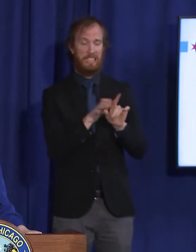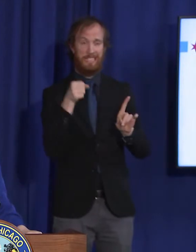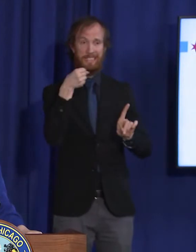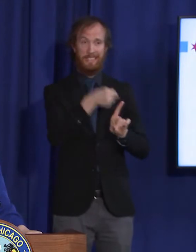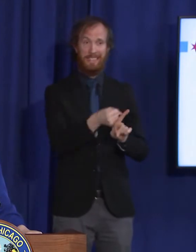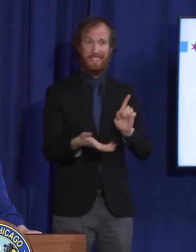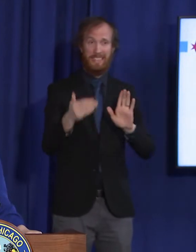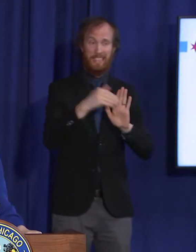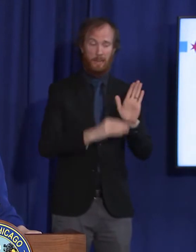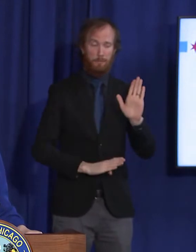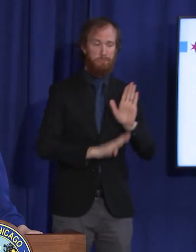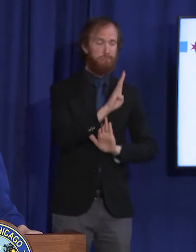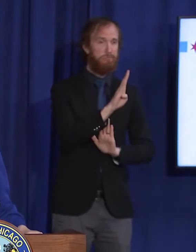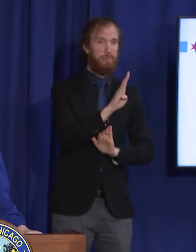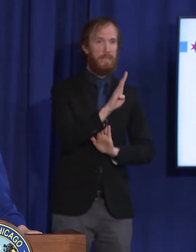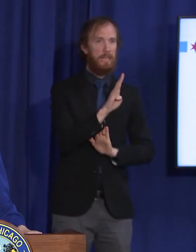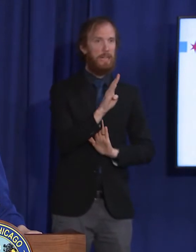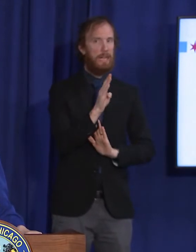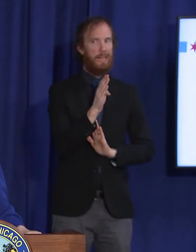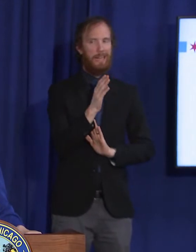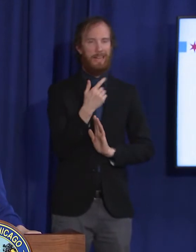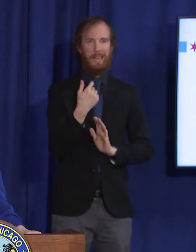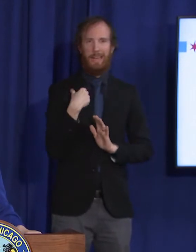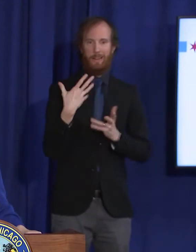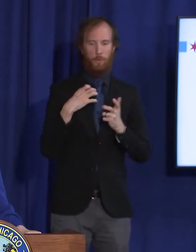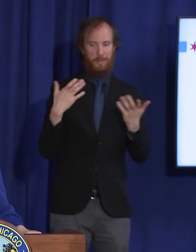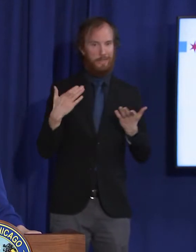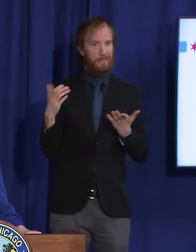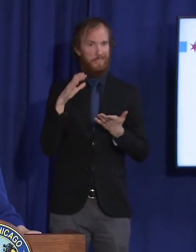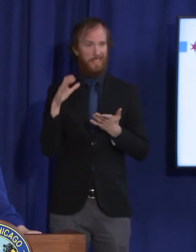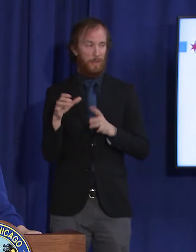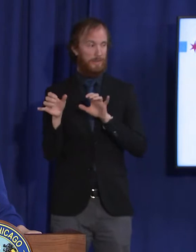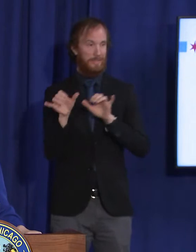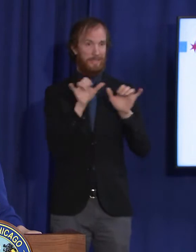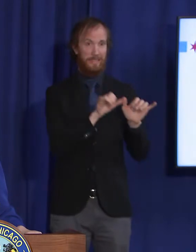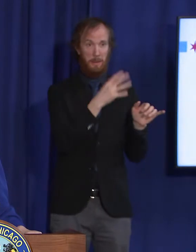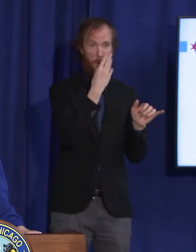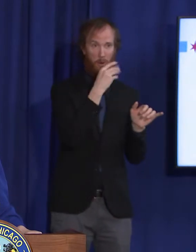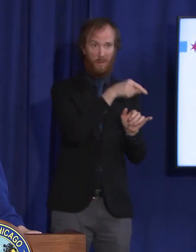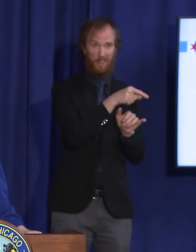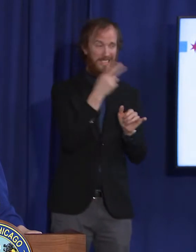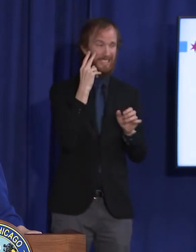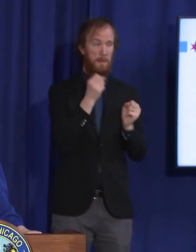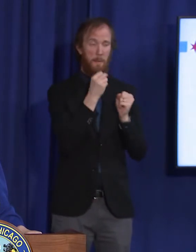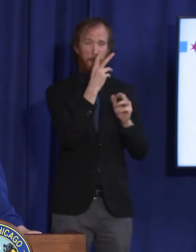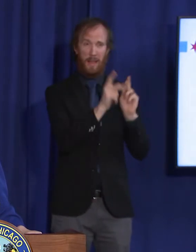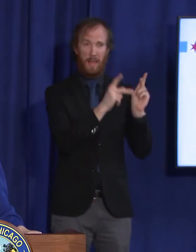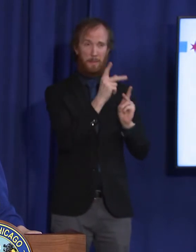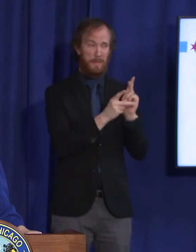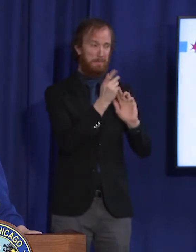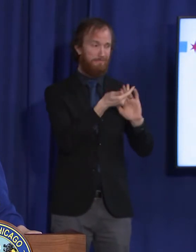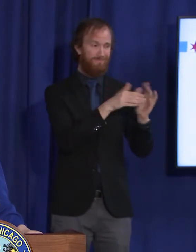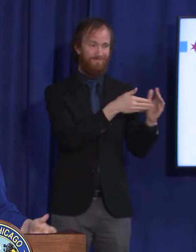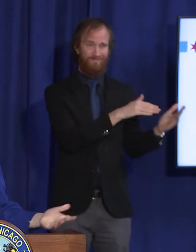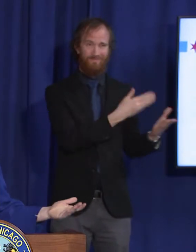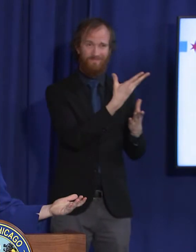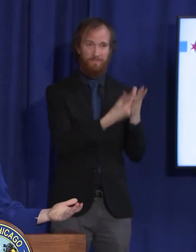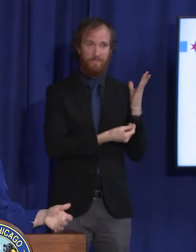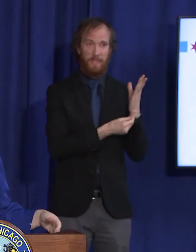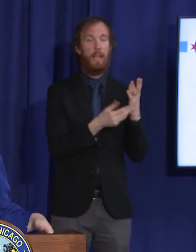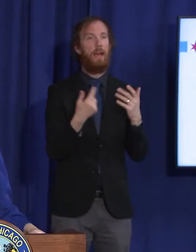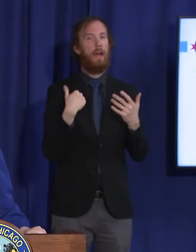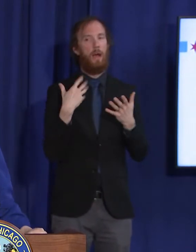Hong Kong, that is seeing a lot of unnecessary deaths. I want us to be like some of the countries that